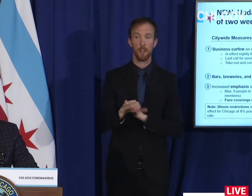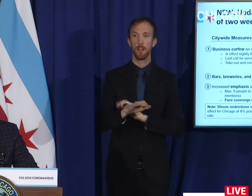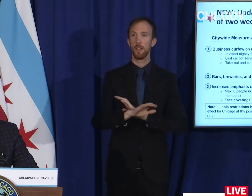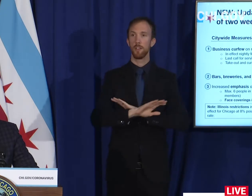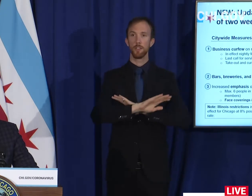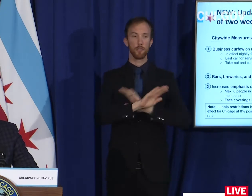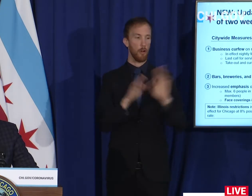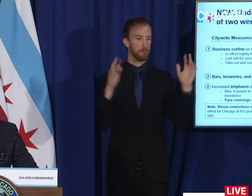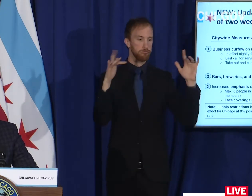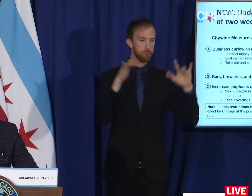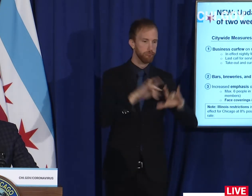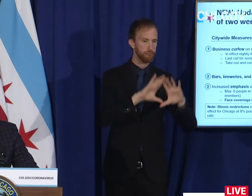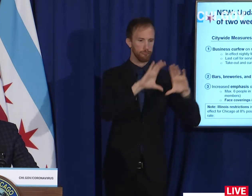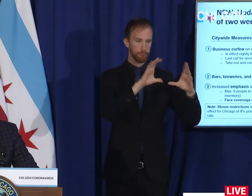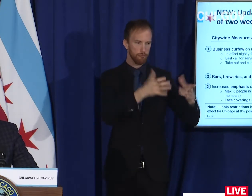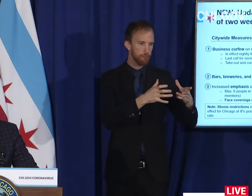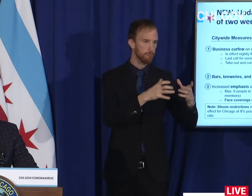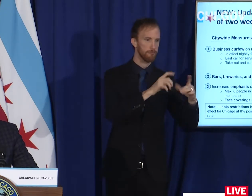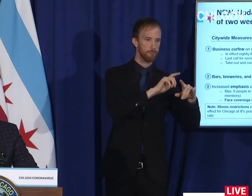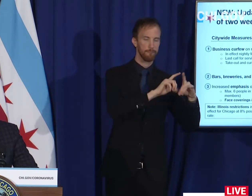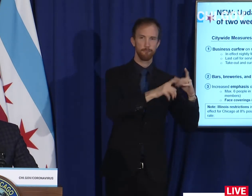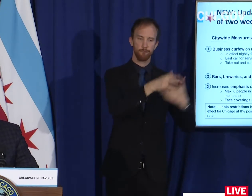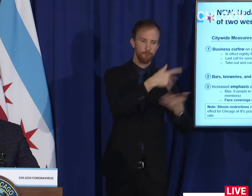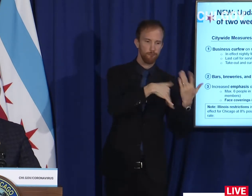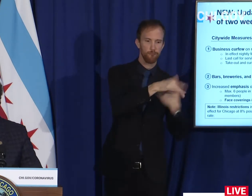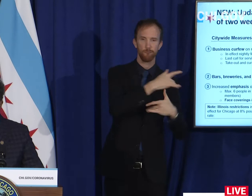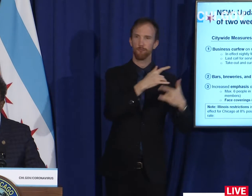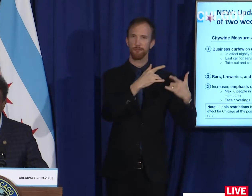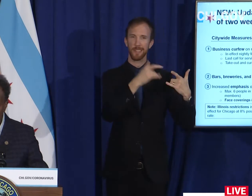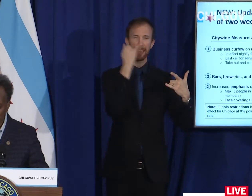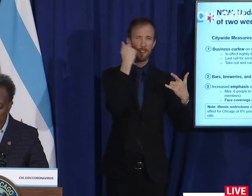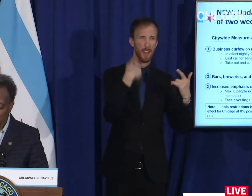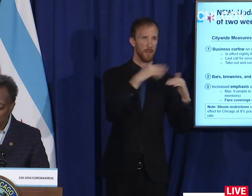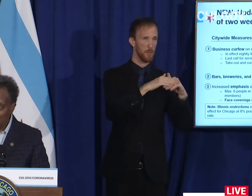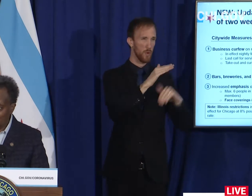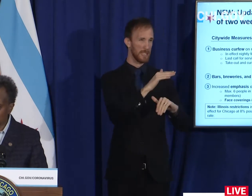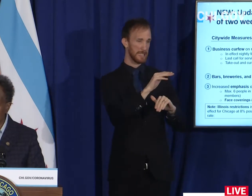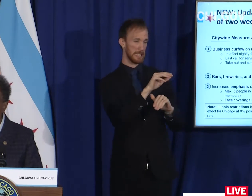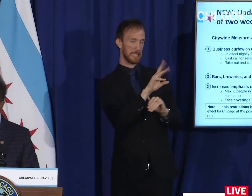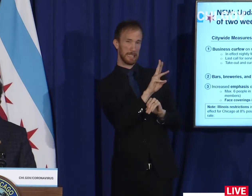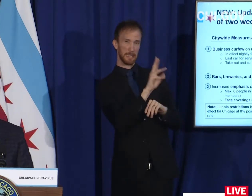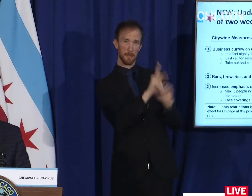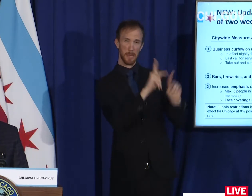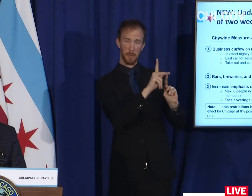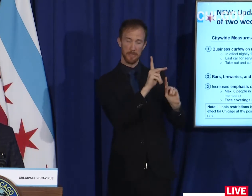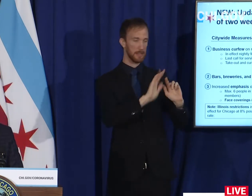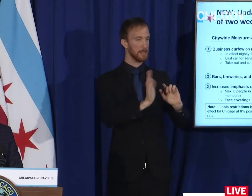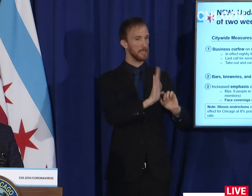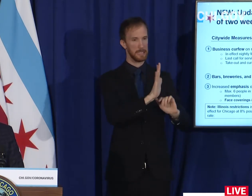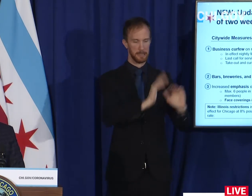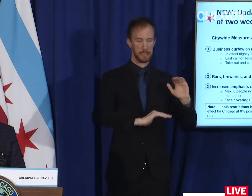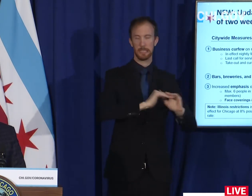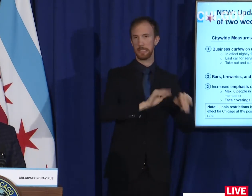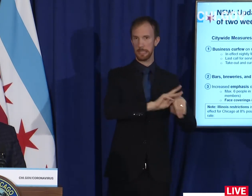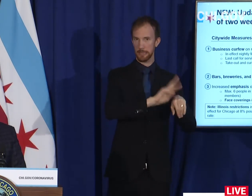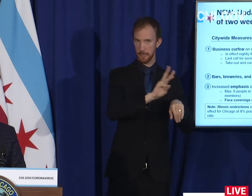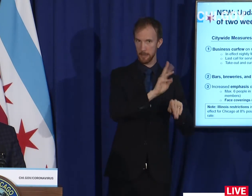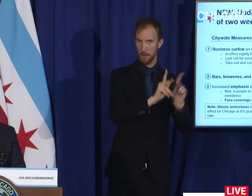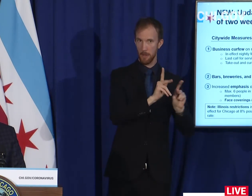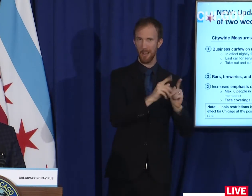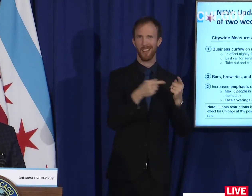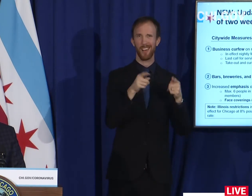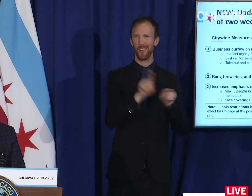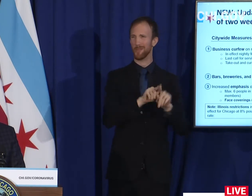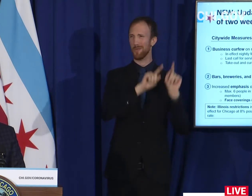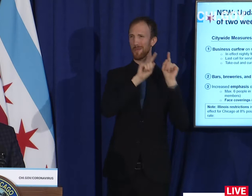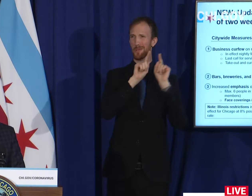of more than 6 people, as well as social gatherings of any sort after 10 p.m. And we are taking these